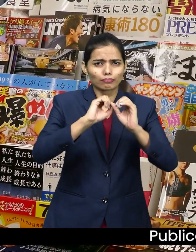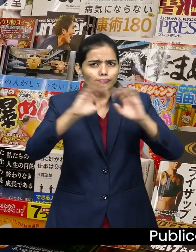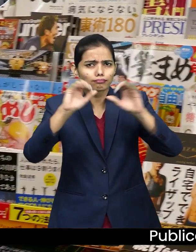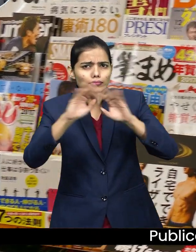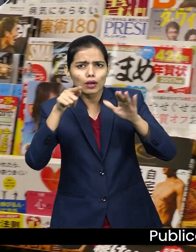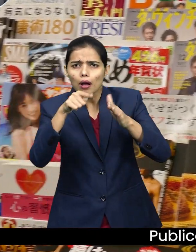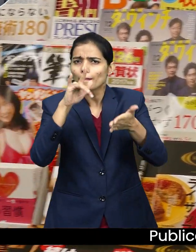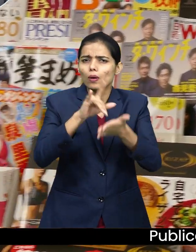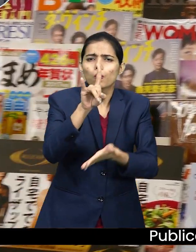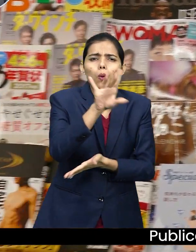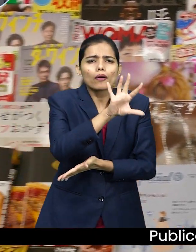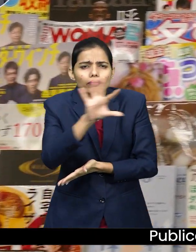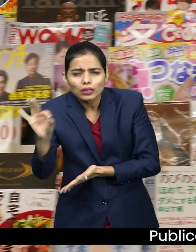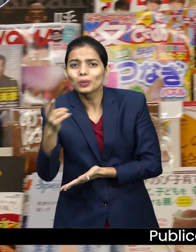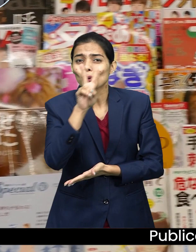Publication frequency: